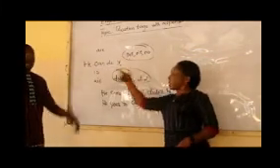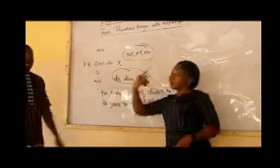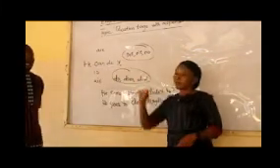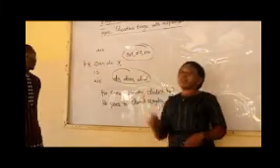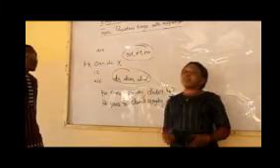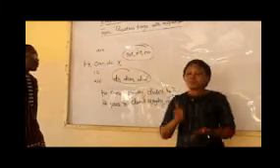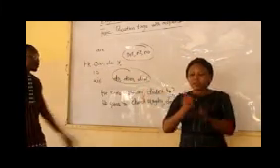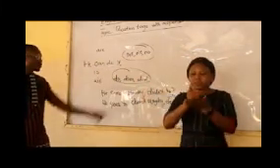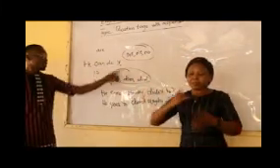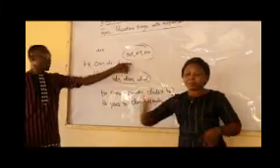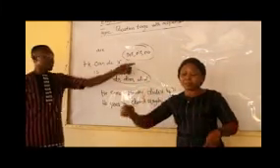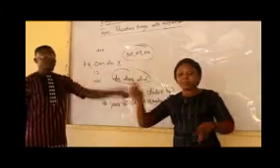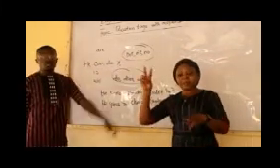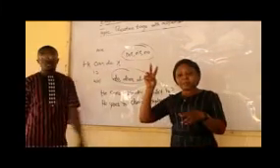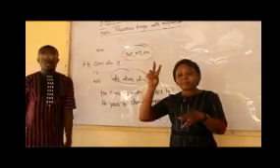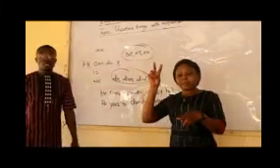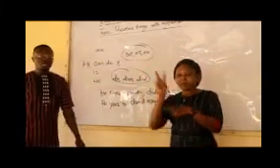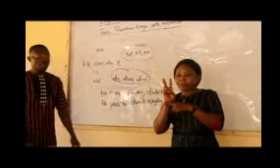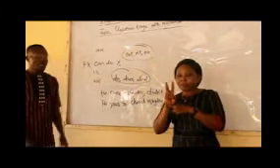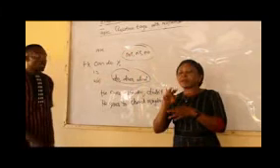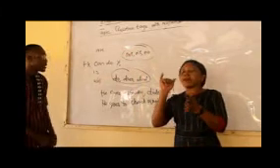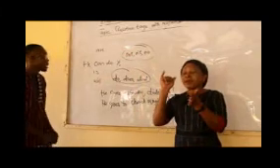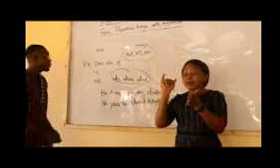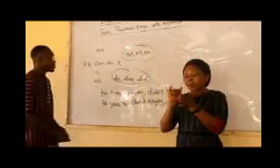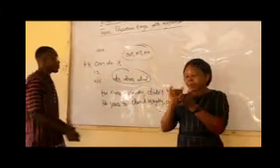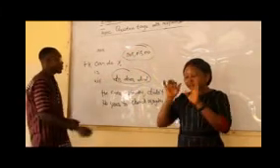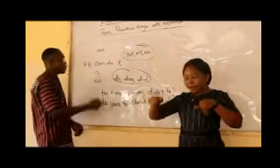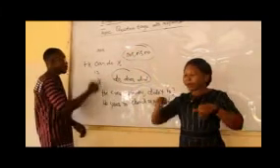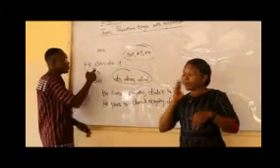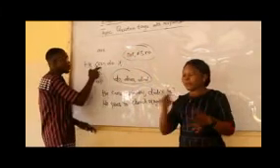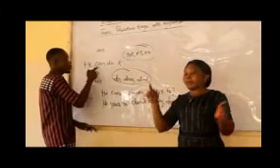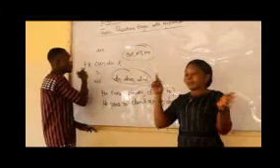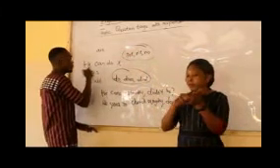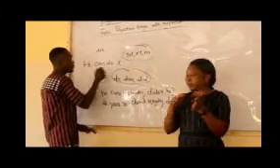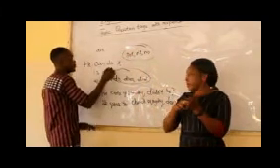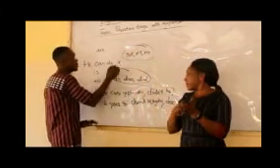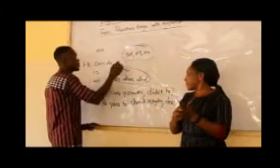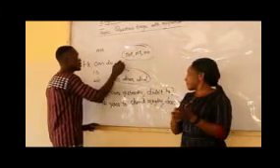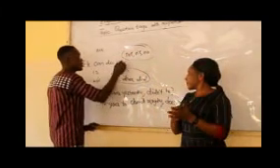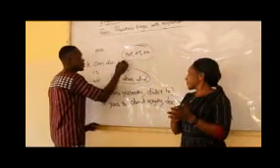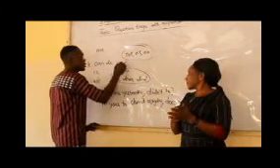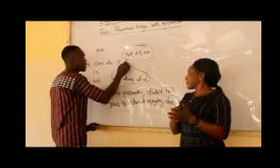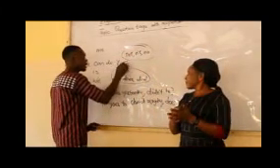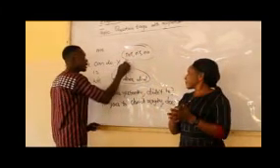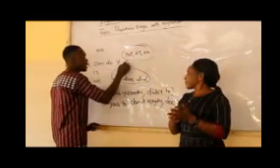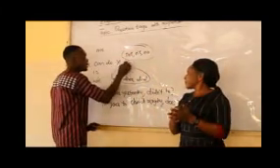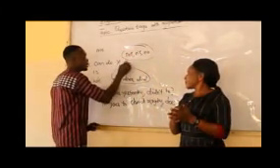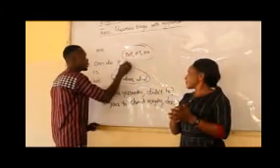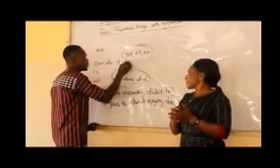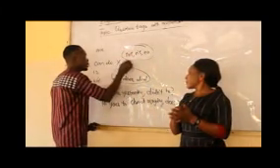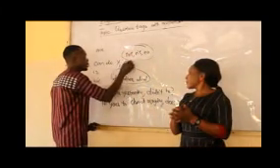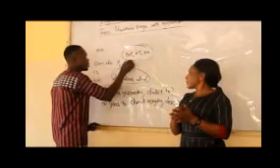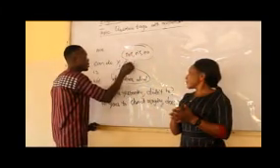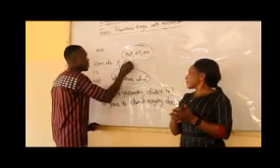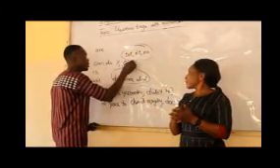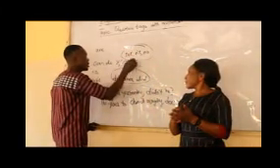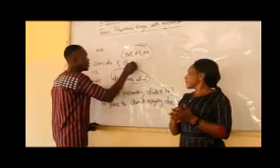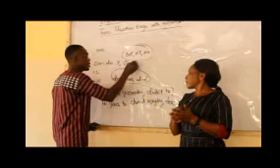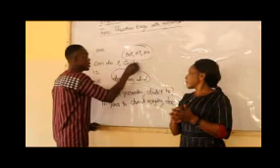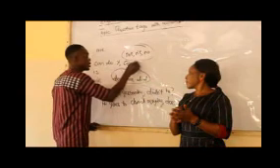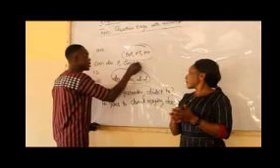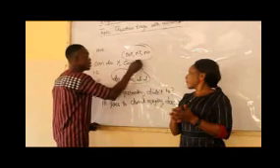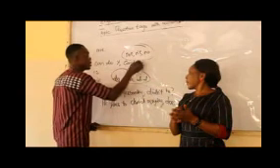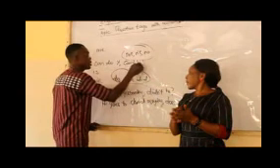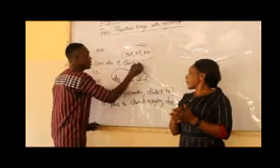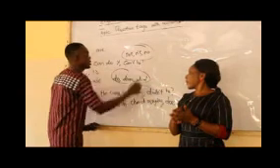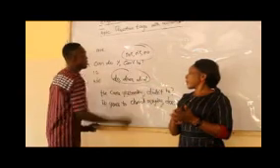can actually be repeated in the third person. So what you have to do is can't